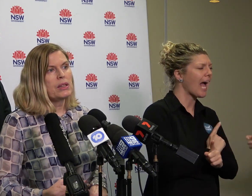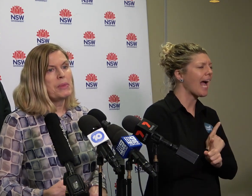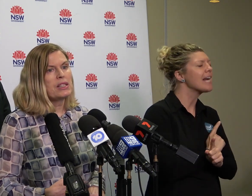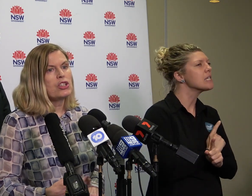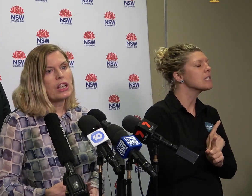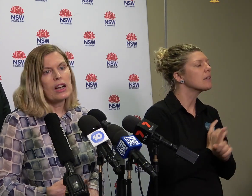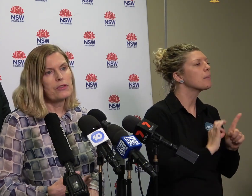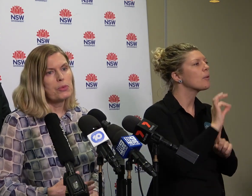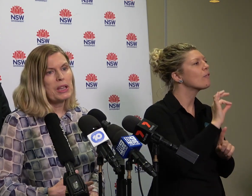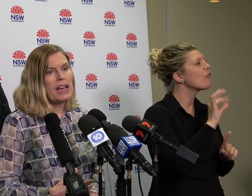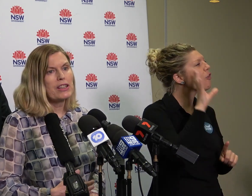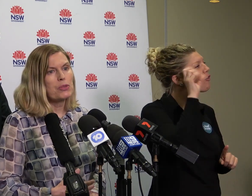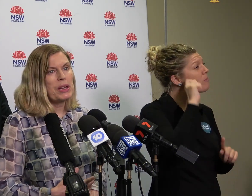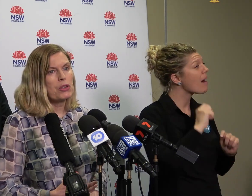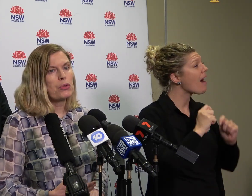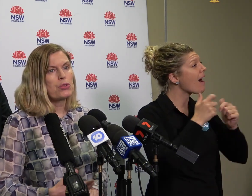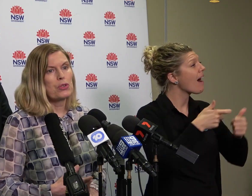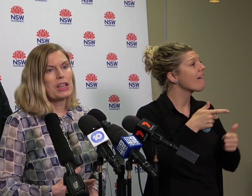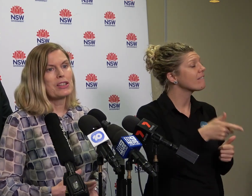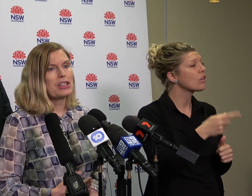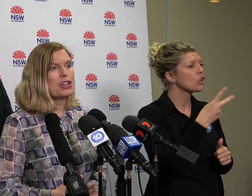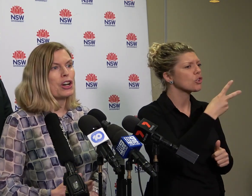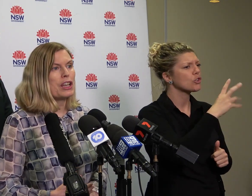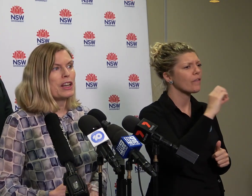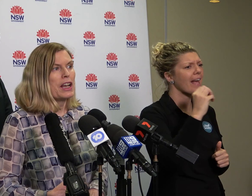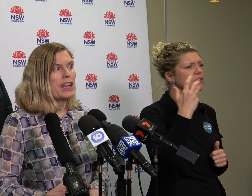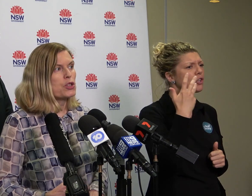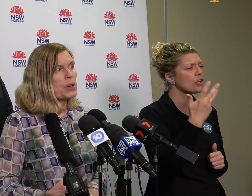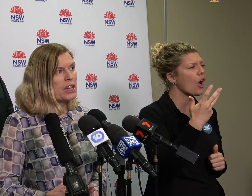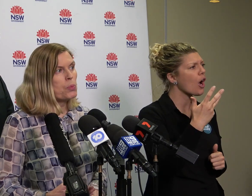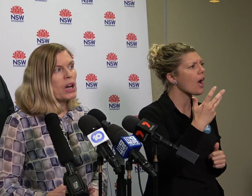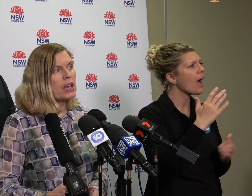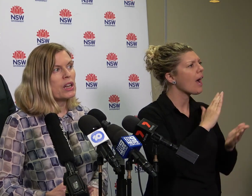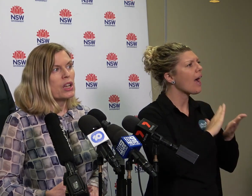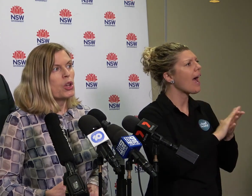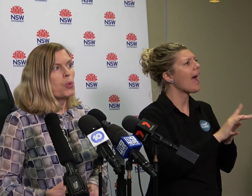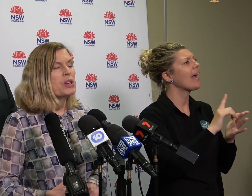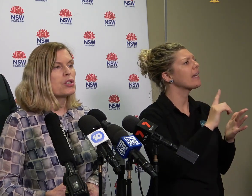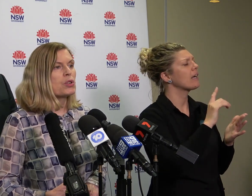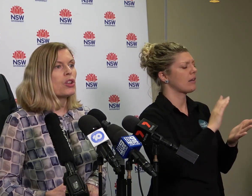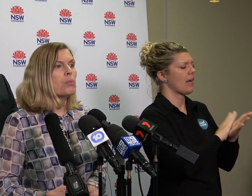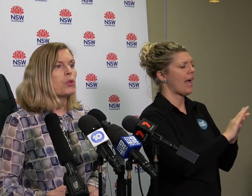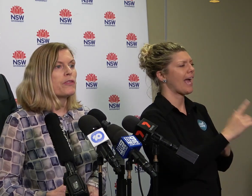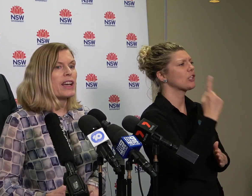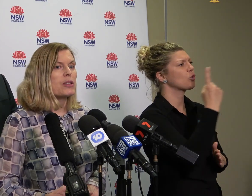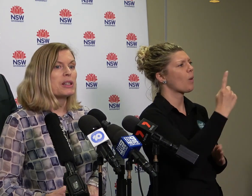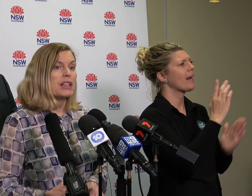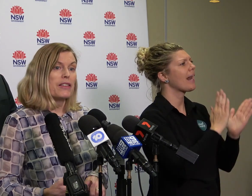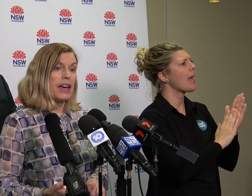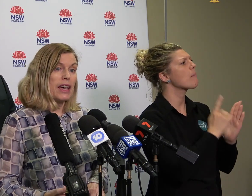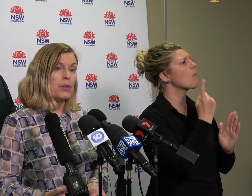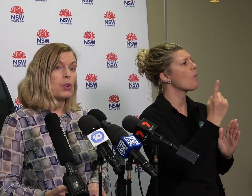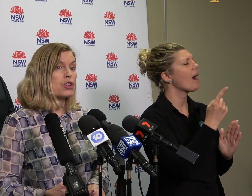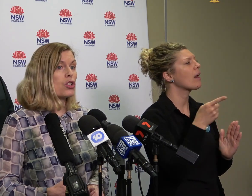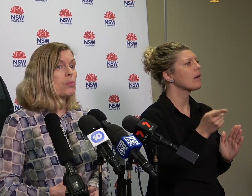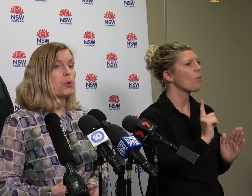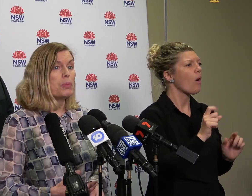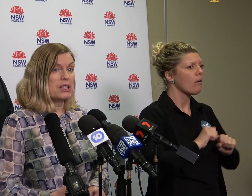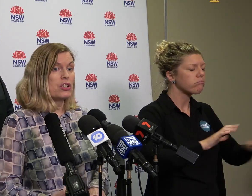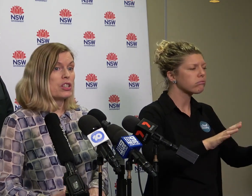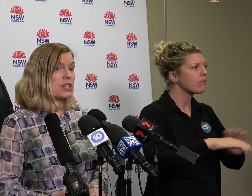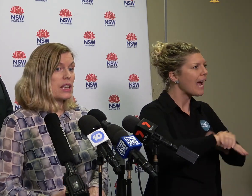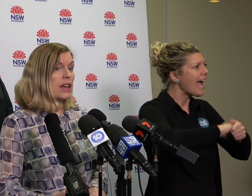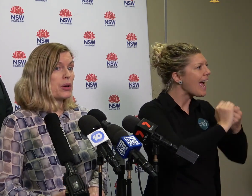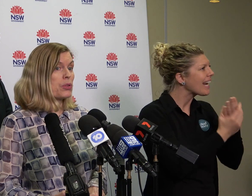the messaging after we went through 2009 H1N1, we saw a lot more availability of hand wash, a lot